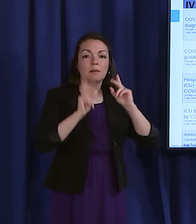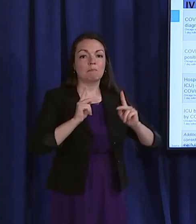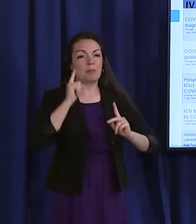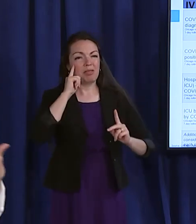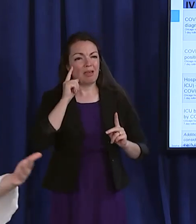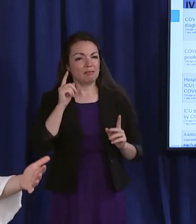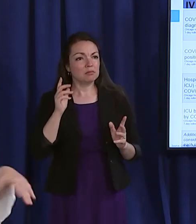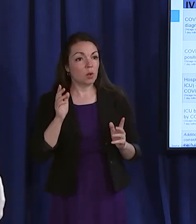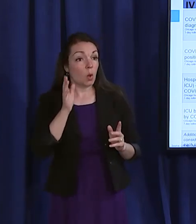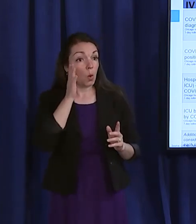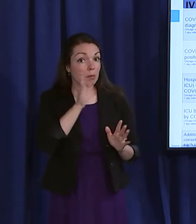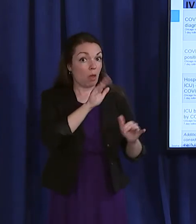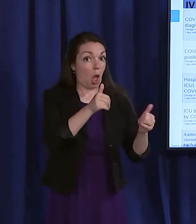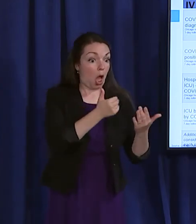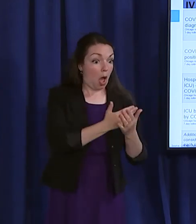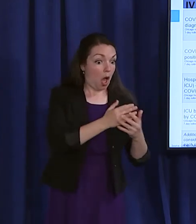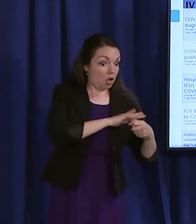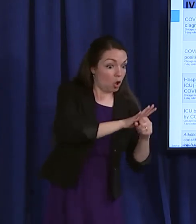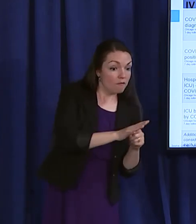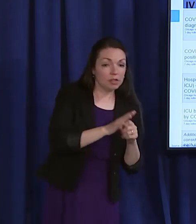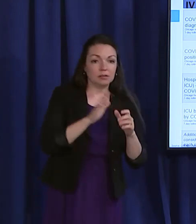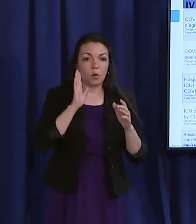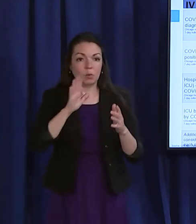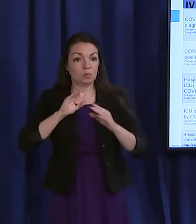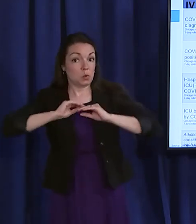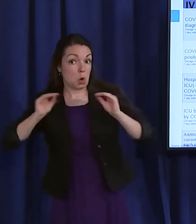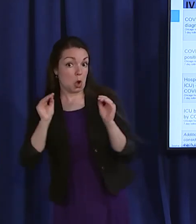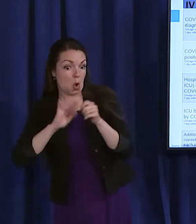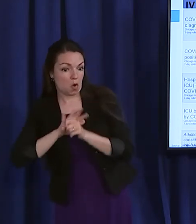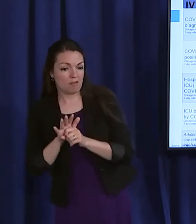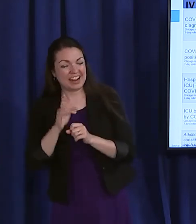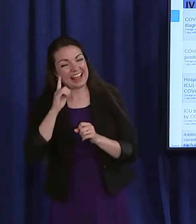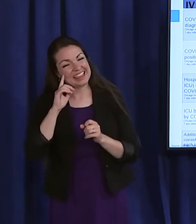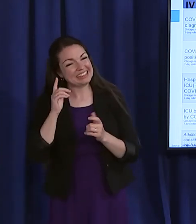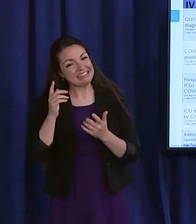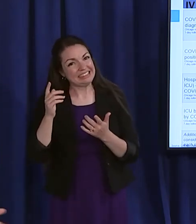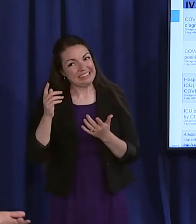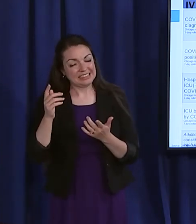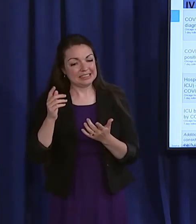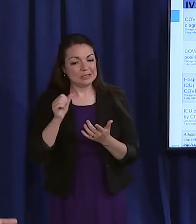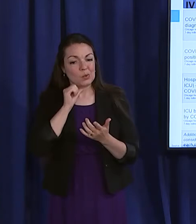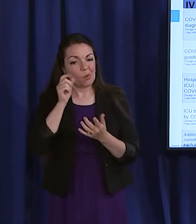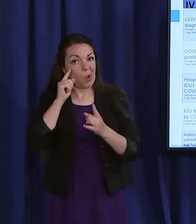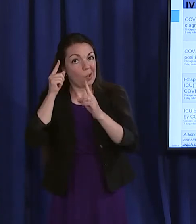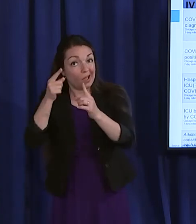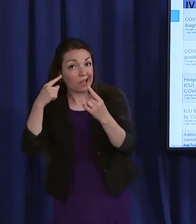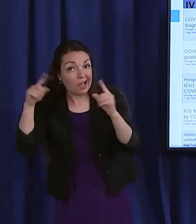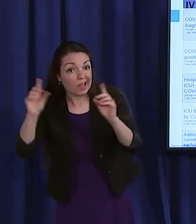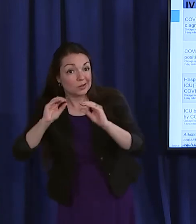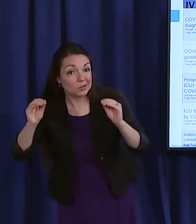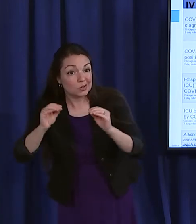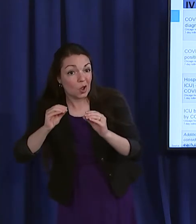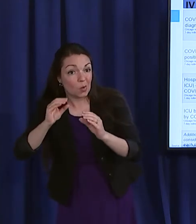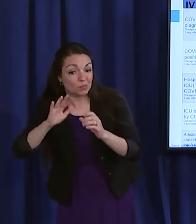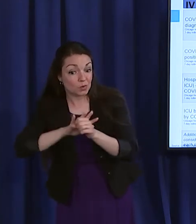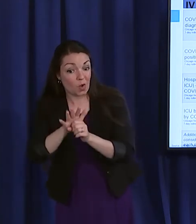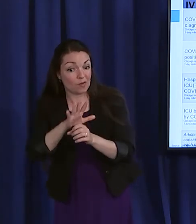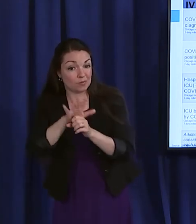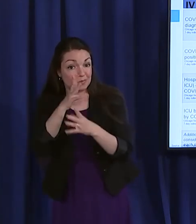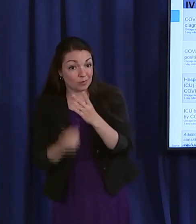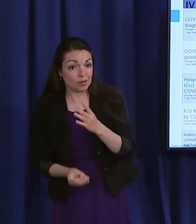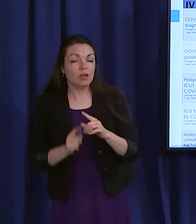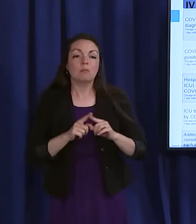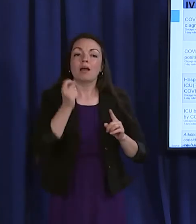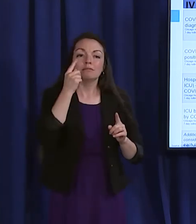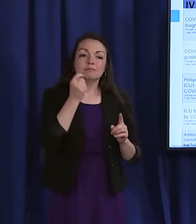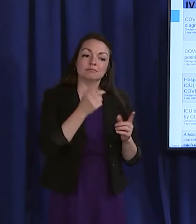white, like there will be all COVID or there will be no COVID. And I don't think we'll get to a point where there's no COVID. But for people who are vaccinated, the risk is already low, and